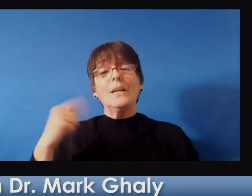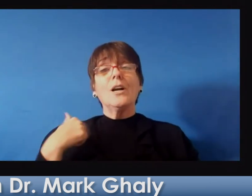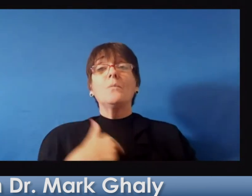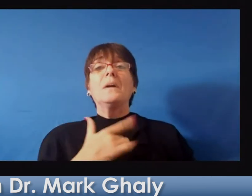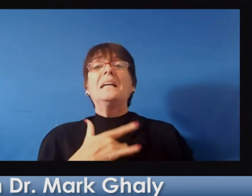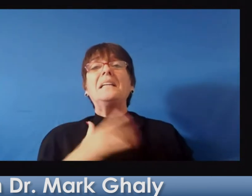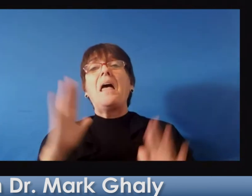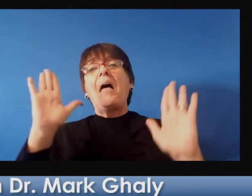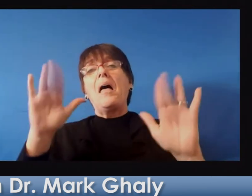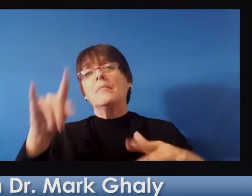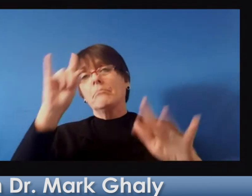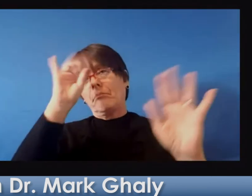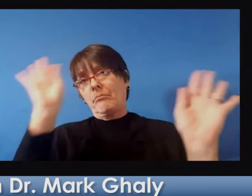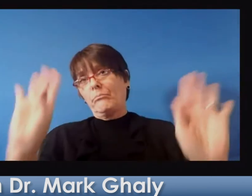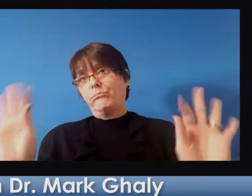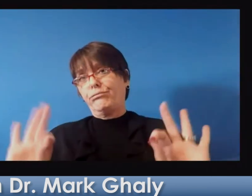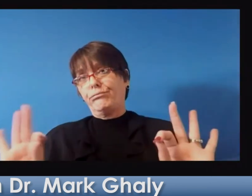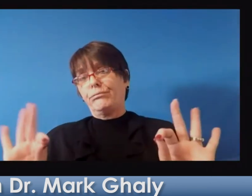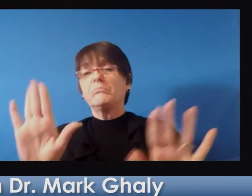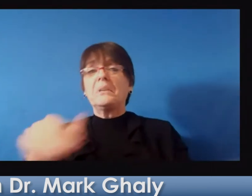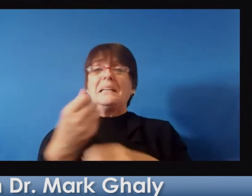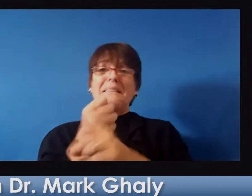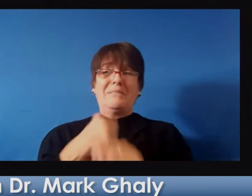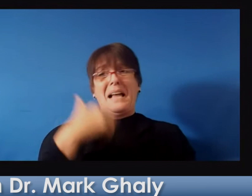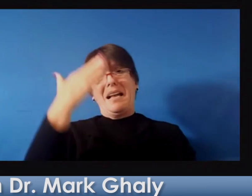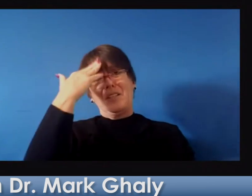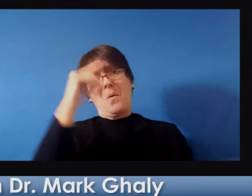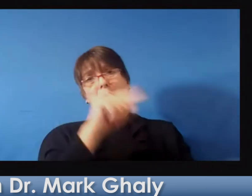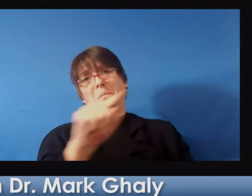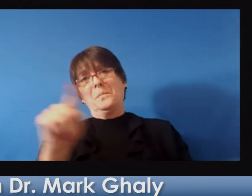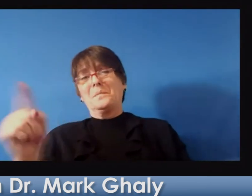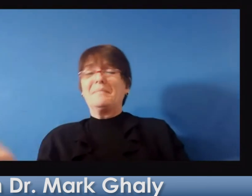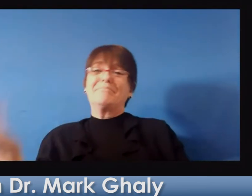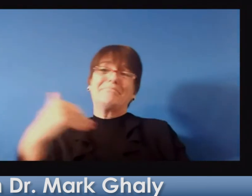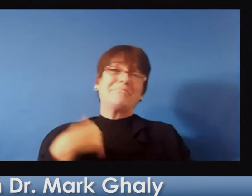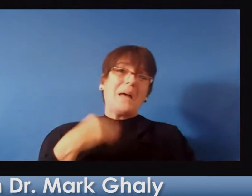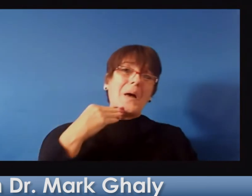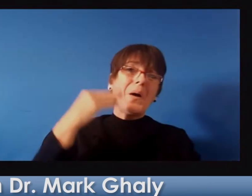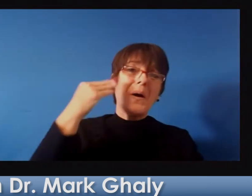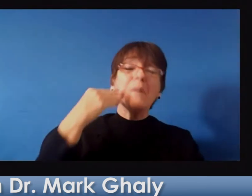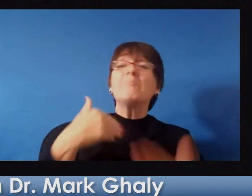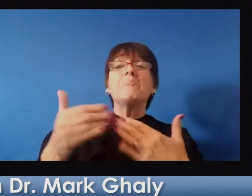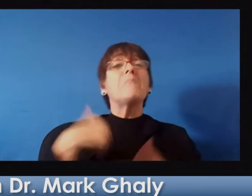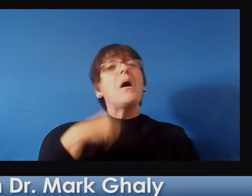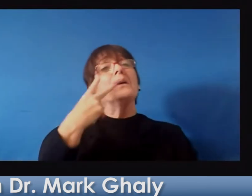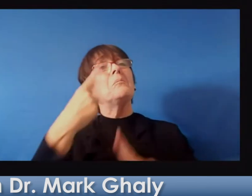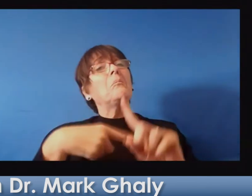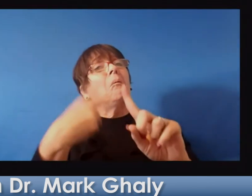guard down. We think it's safe because we know the people. Even though we haven't seen them in